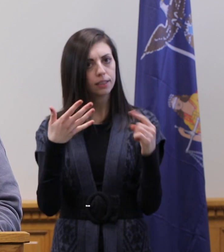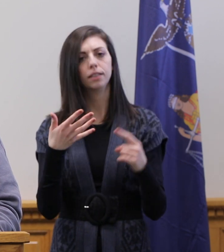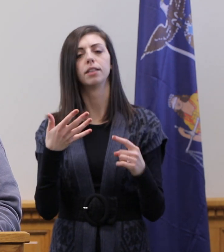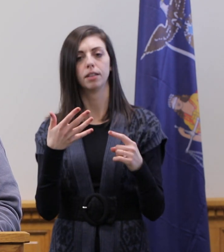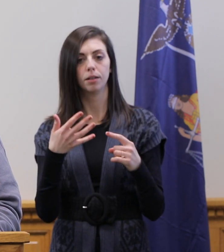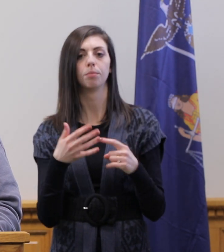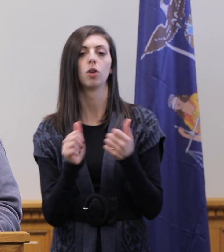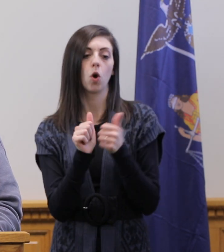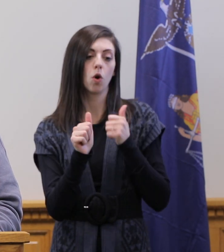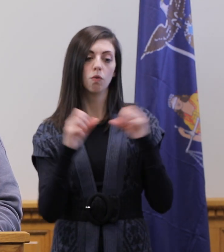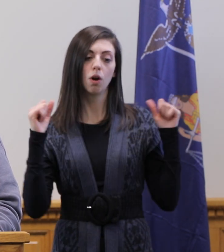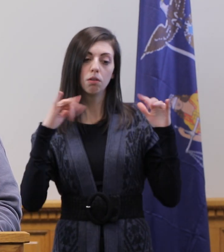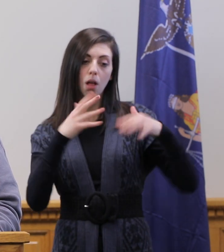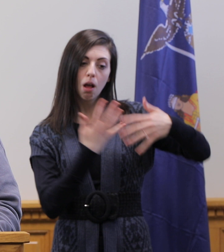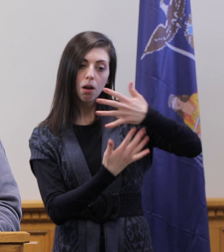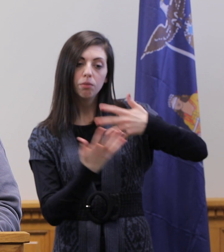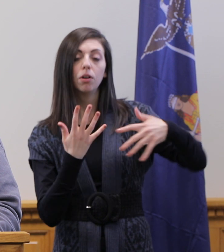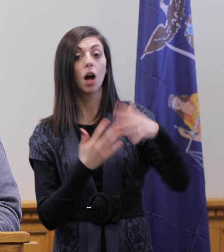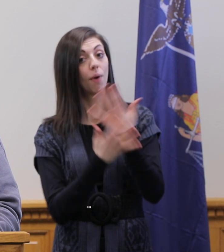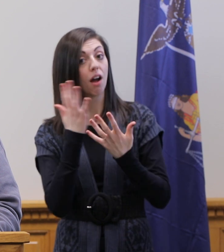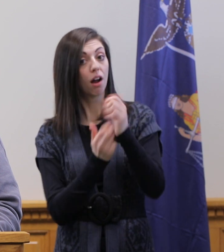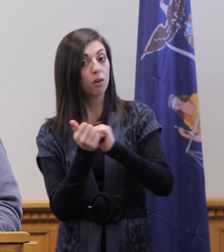distance, avoid gatherings, and wash your hands